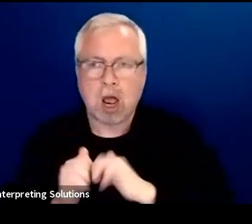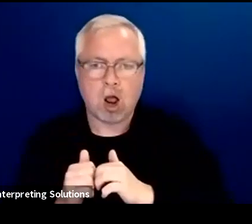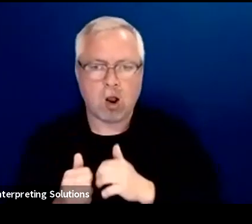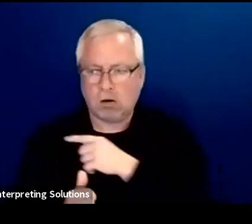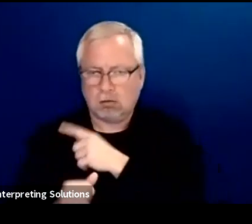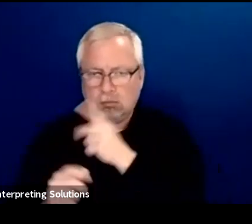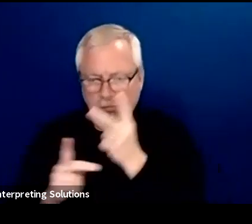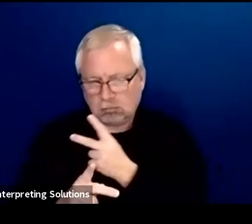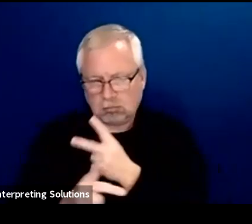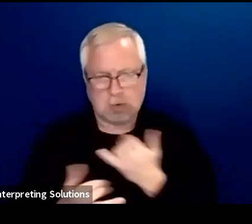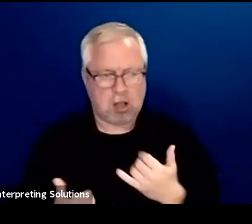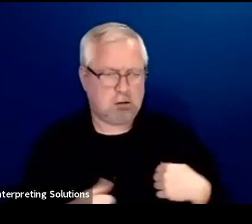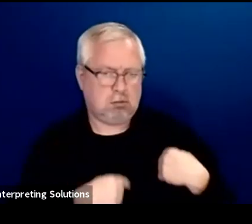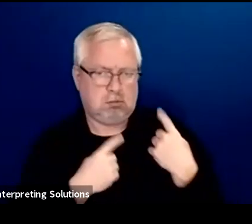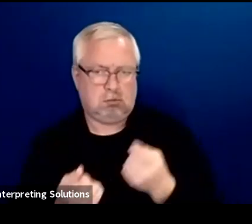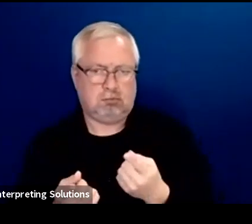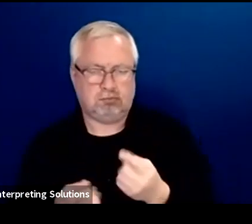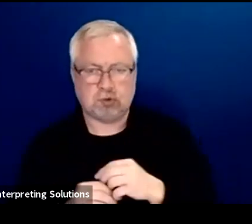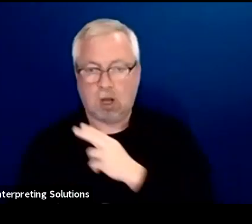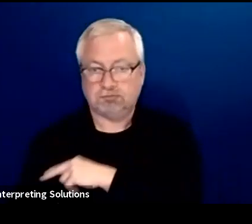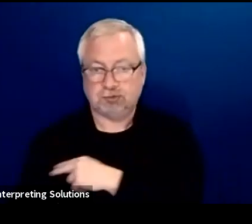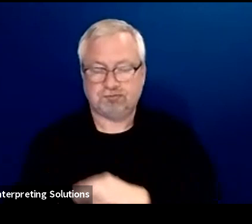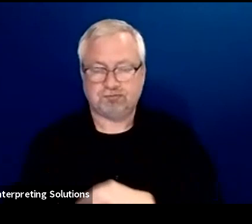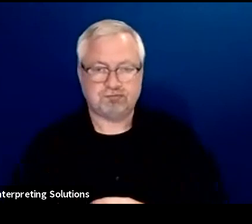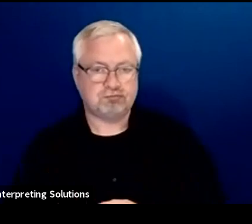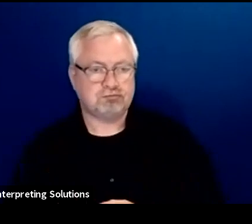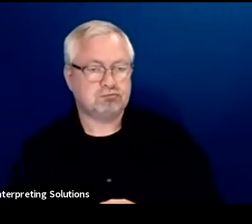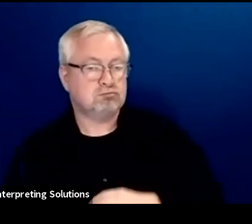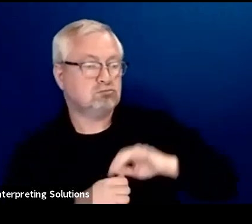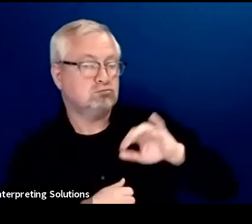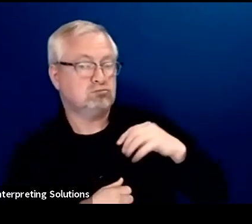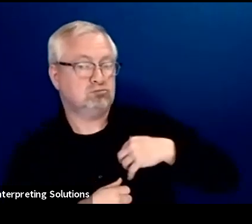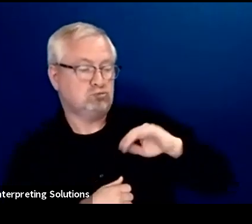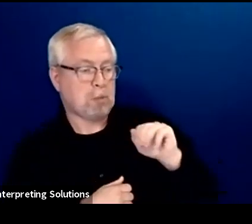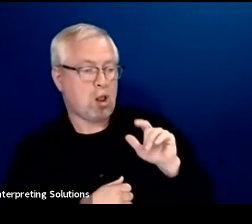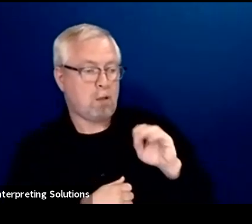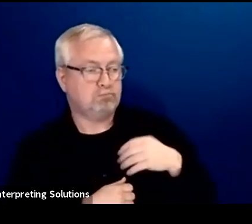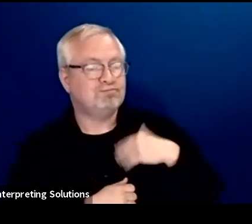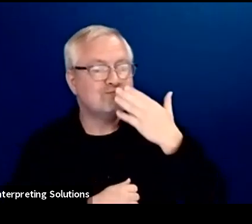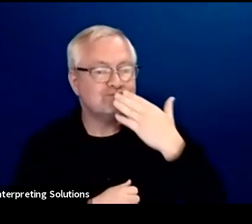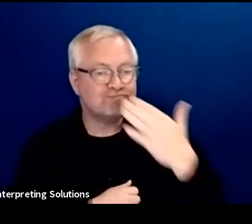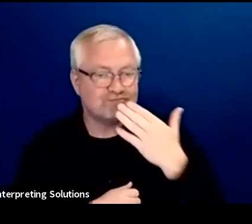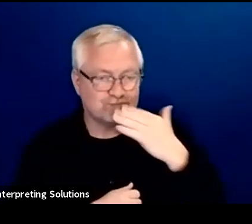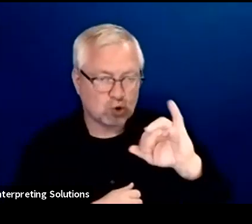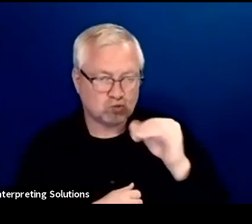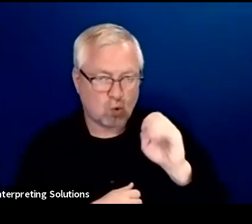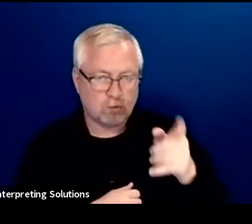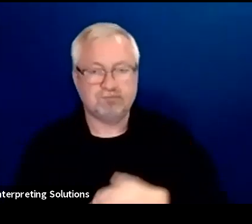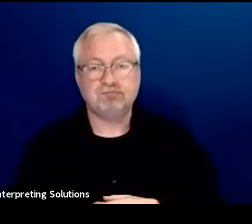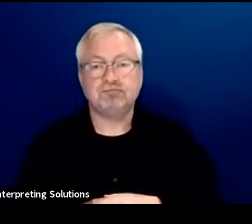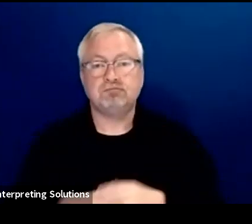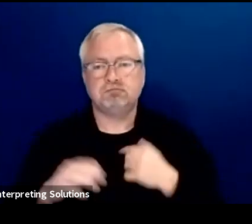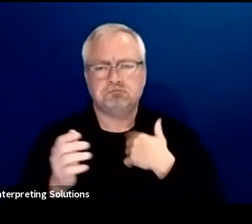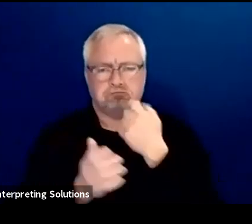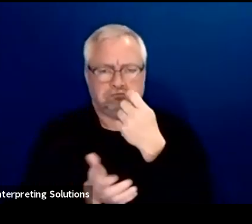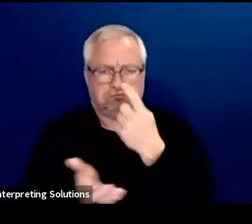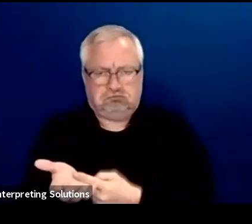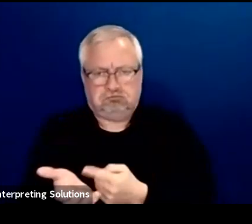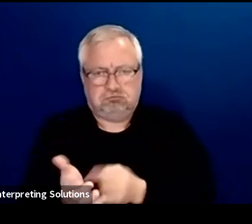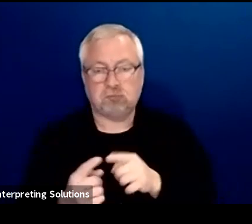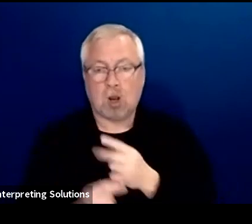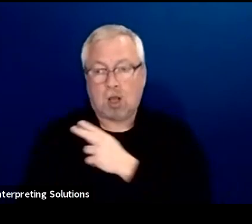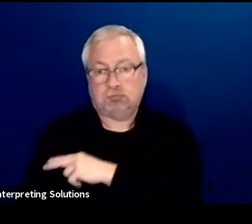Thanks, Joe. Yeah, so we've talked, I think, a little bit before about the fact that the hospitals are doing really incredible work collaboratively.